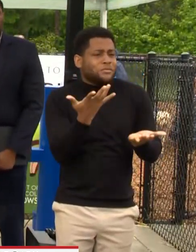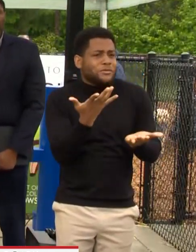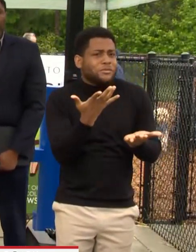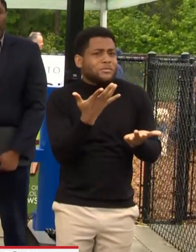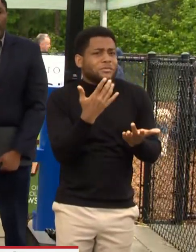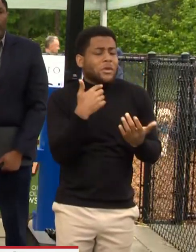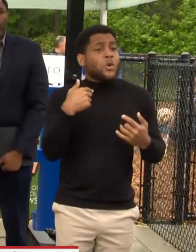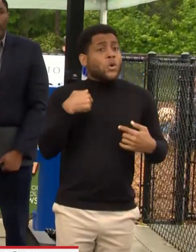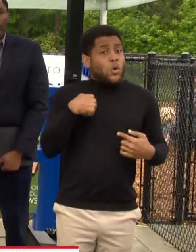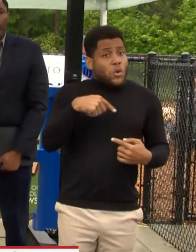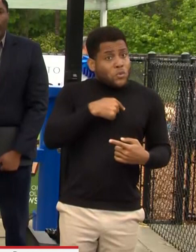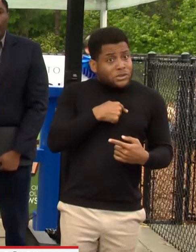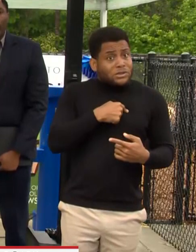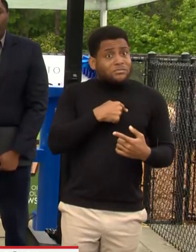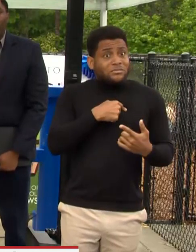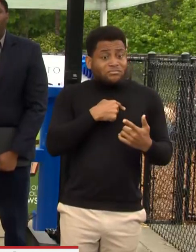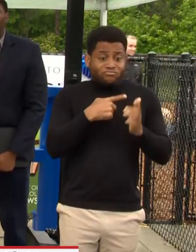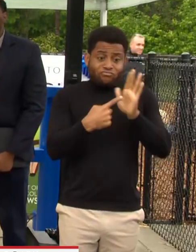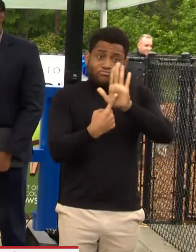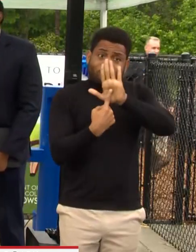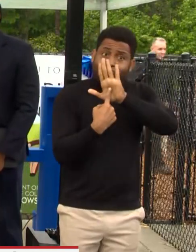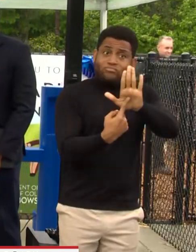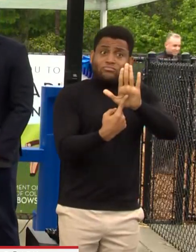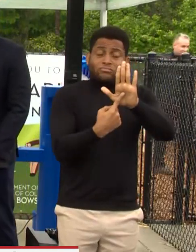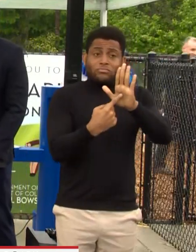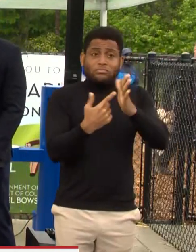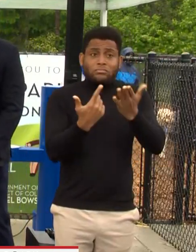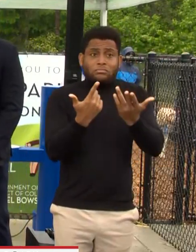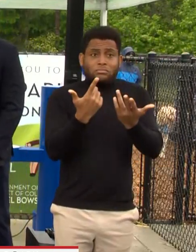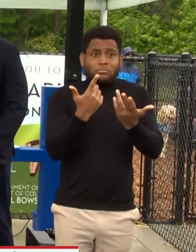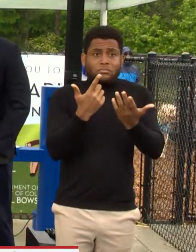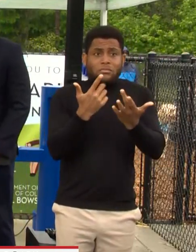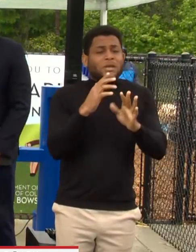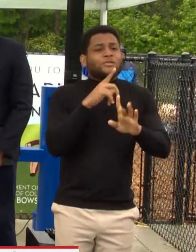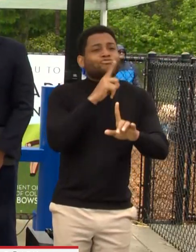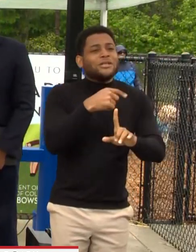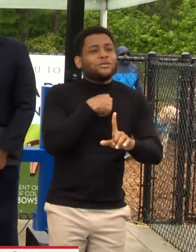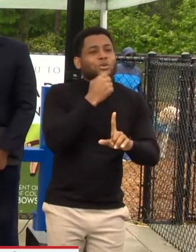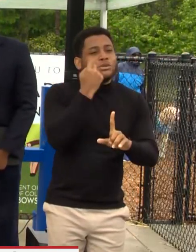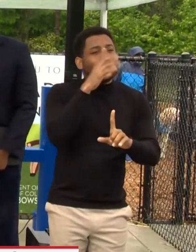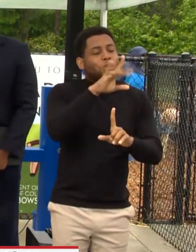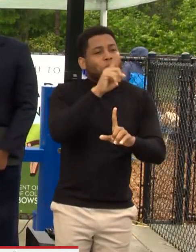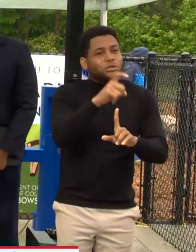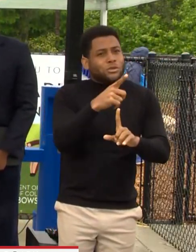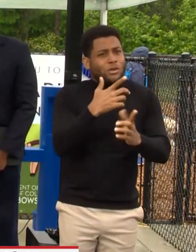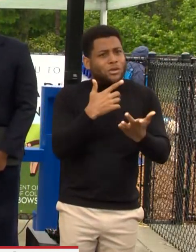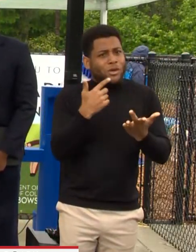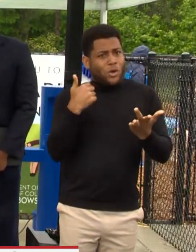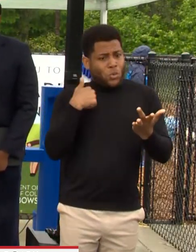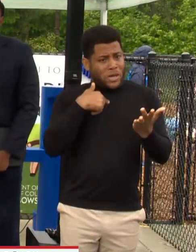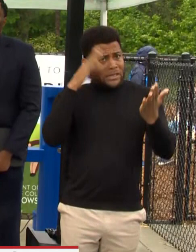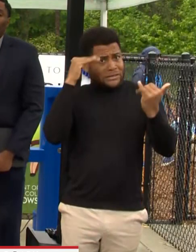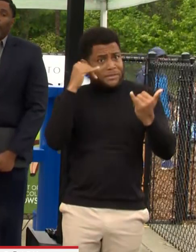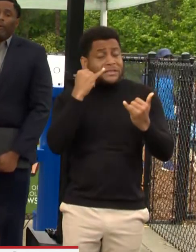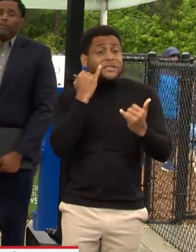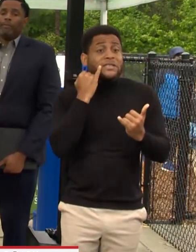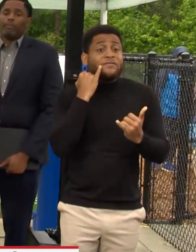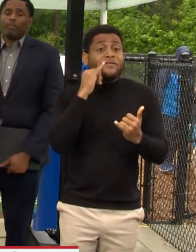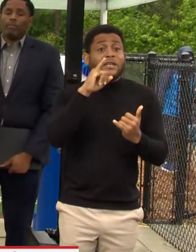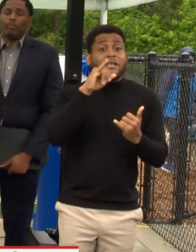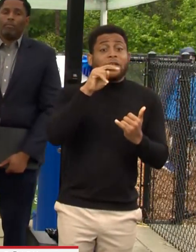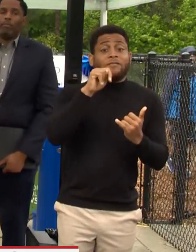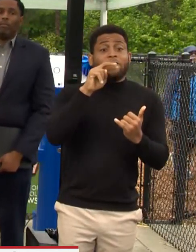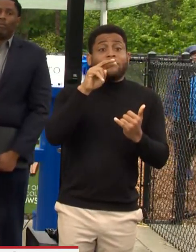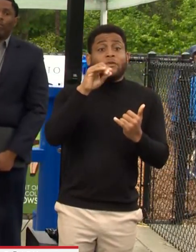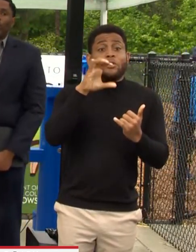We disclose. I don't know what questions you have that remain. We expect an invoice if it hasn't. We haven't received it yet